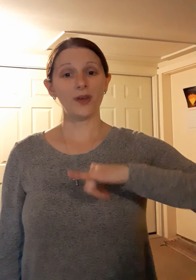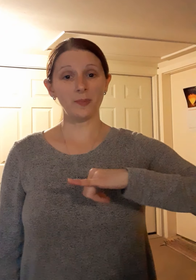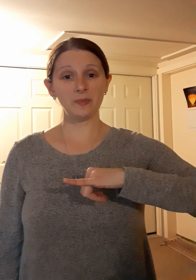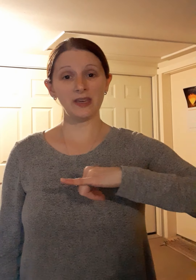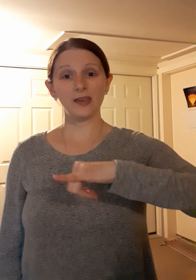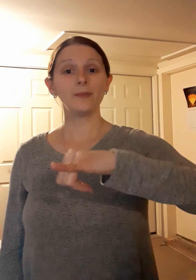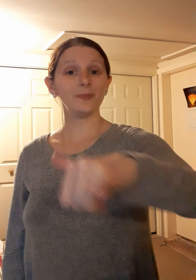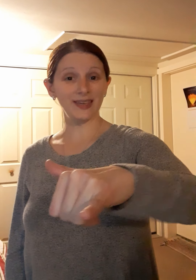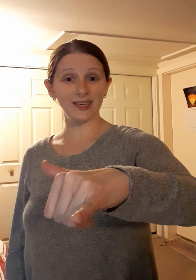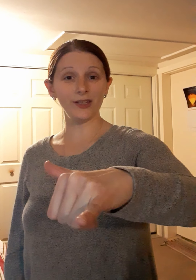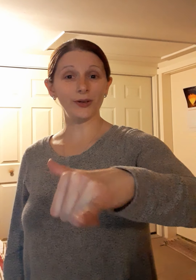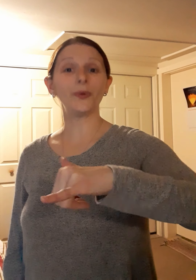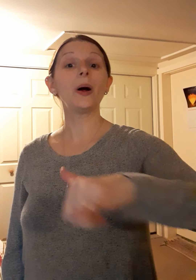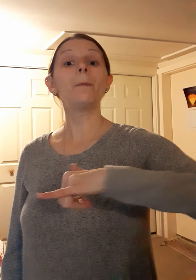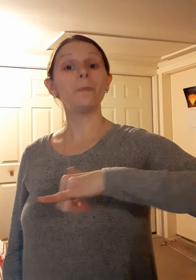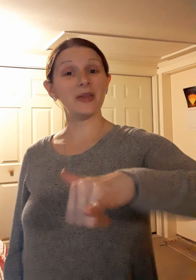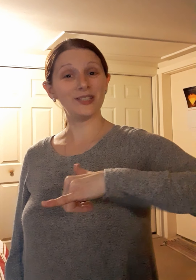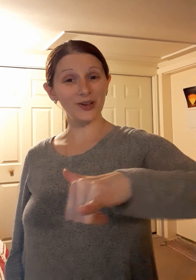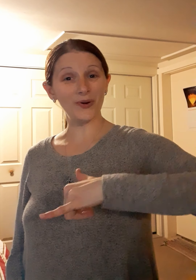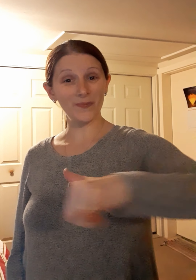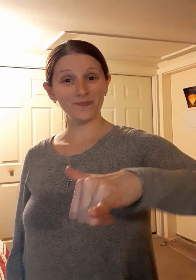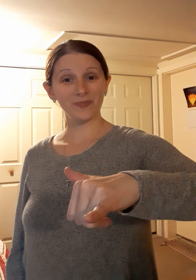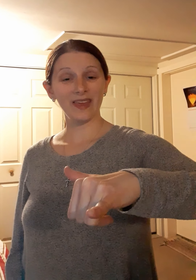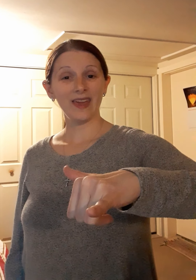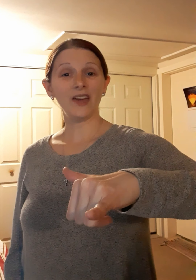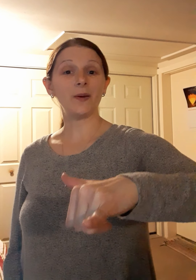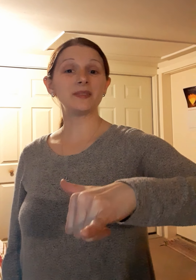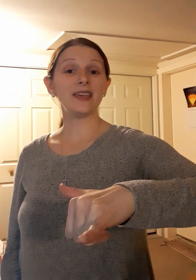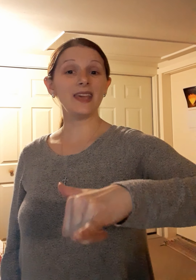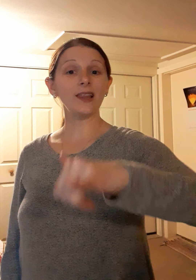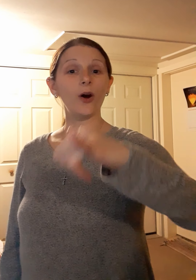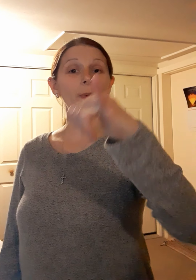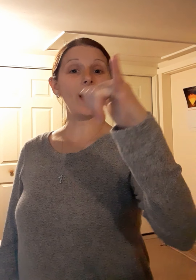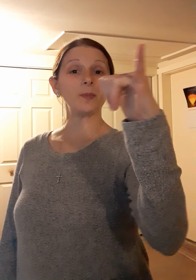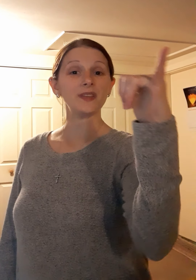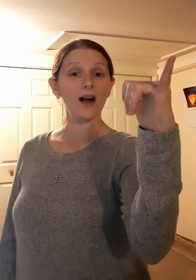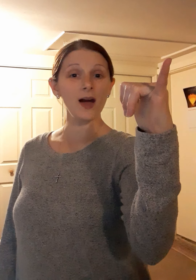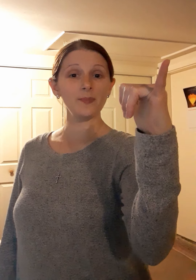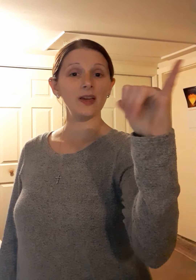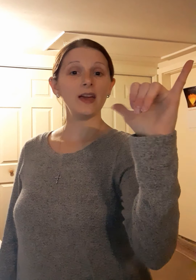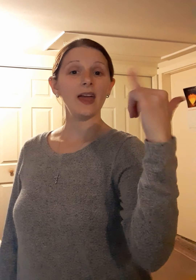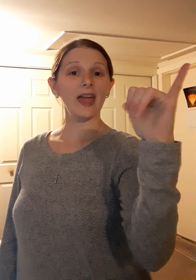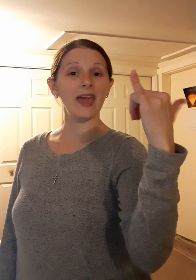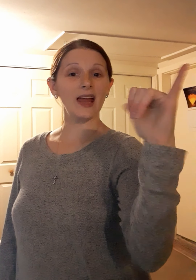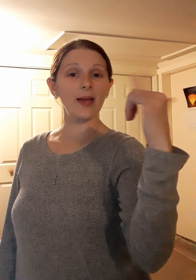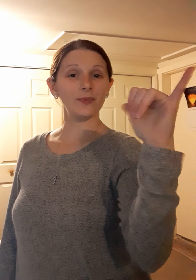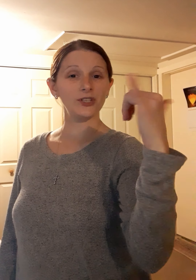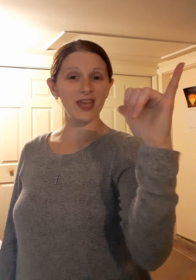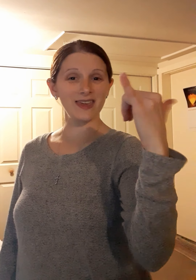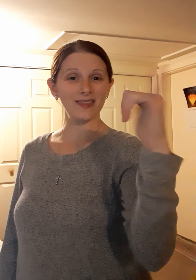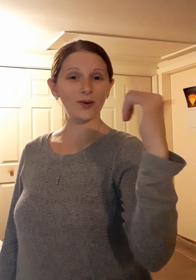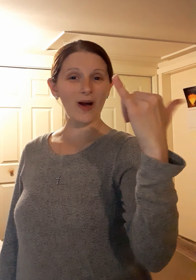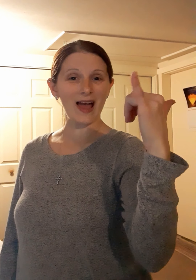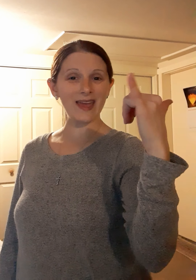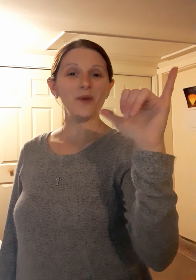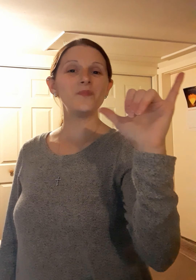Thumb to me, pinky to you. Me too. If I'm saying yellow, my arm's up, and I'm shaking the Y